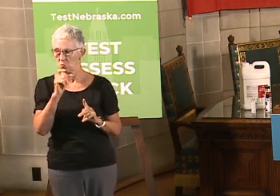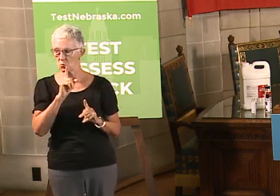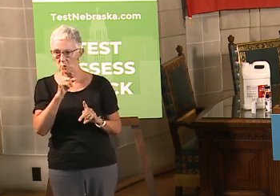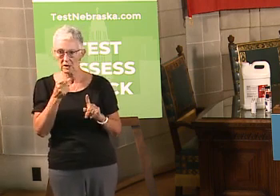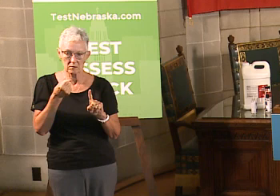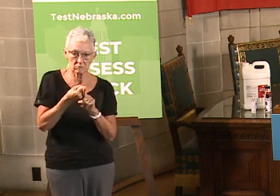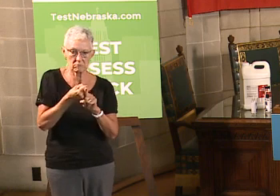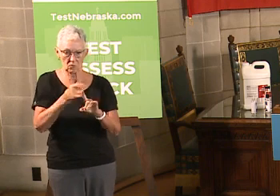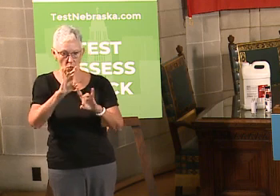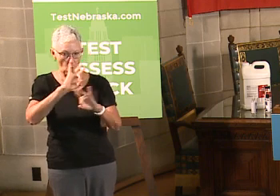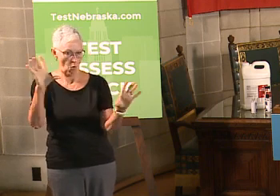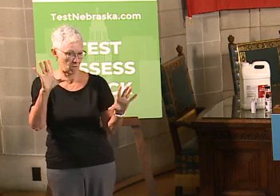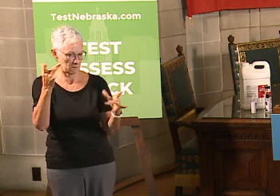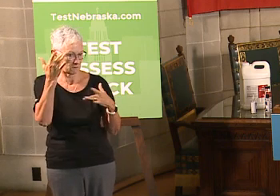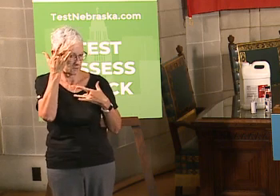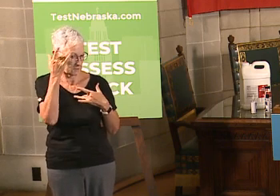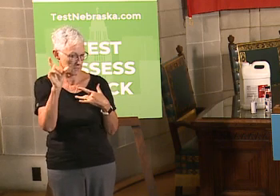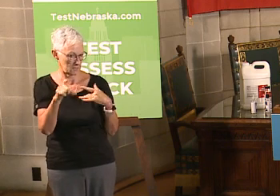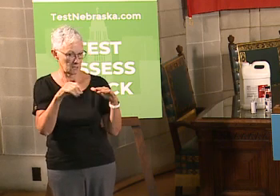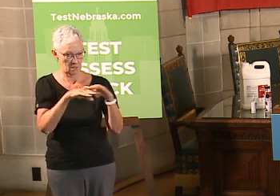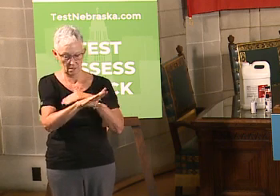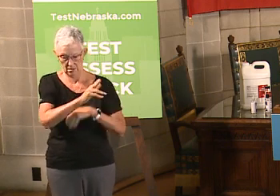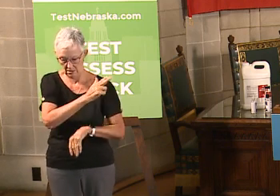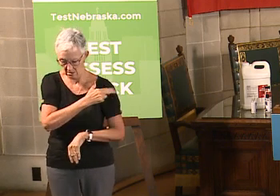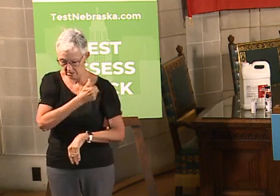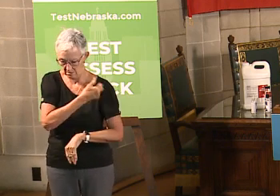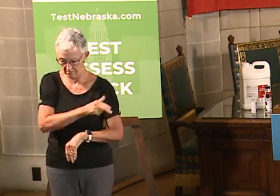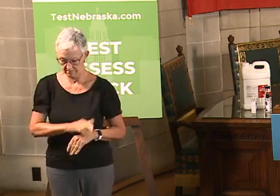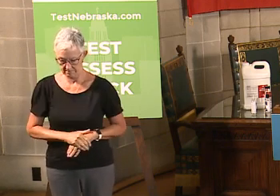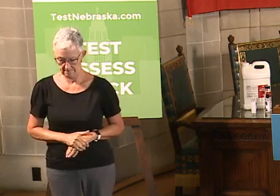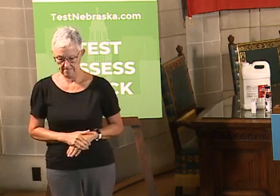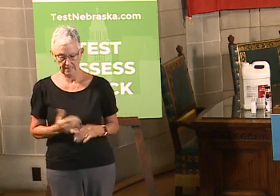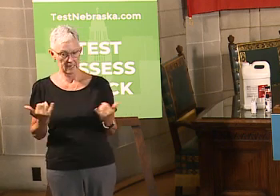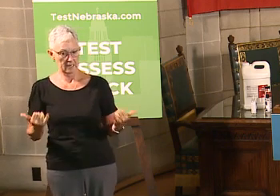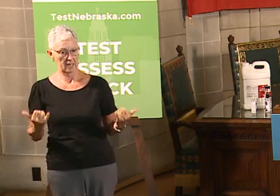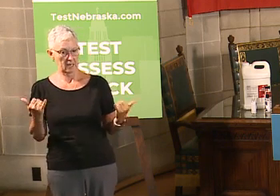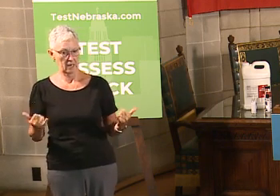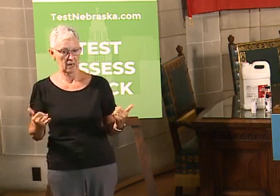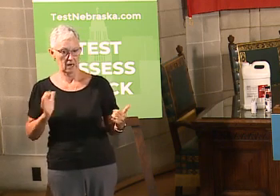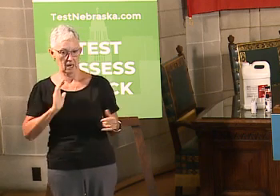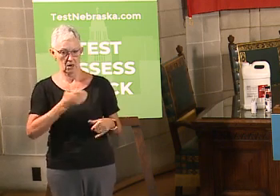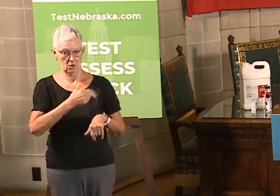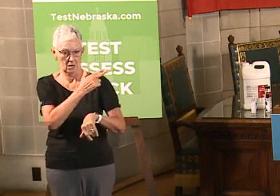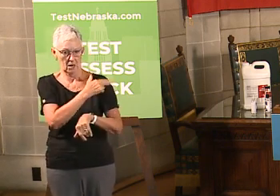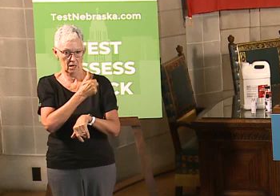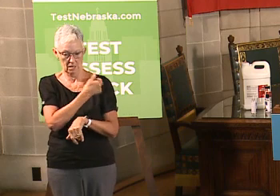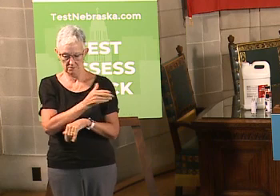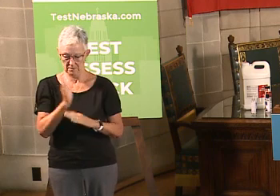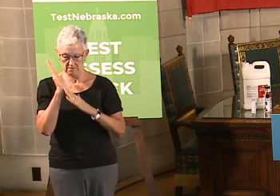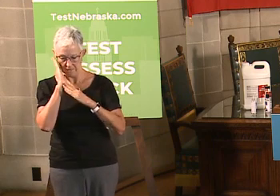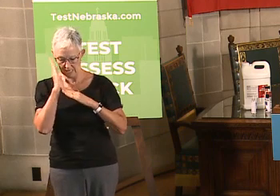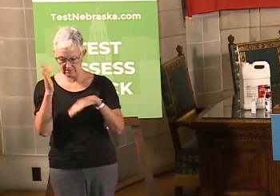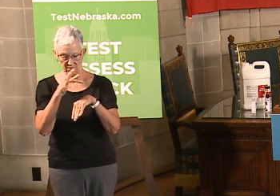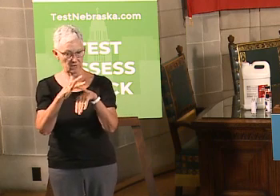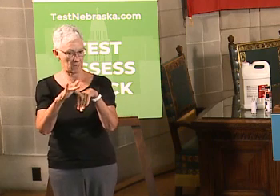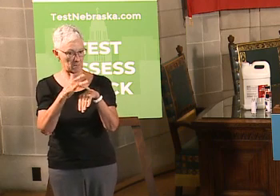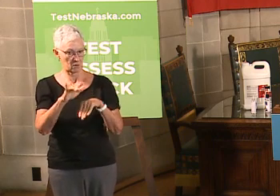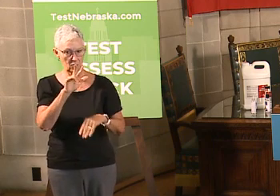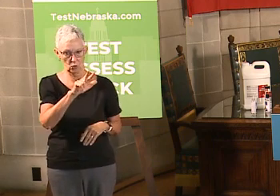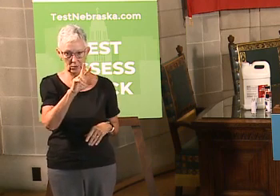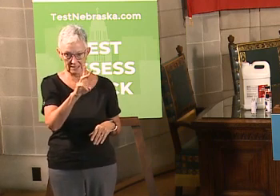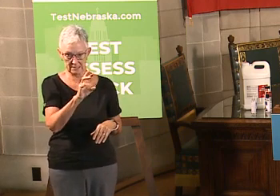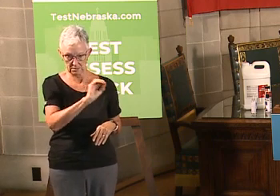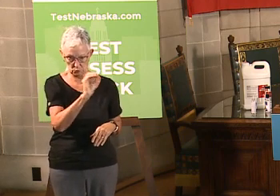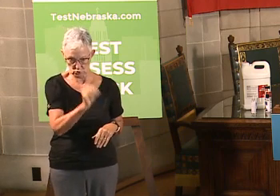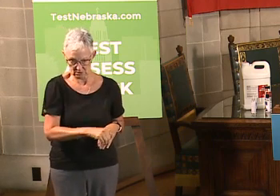anyone who needs it when they need it. And right now, here in the state of Nebraska, we've got our hospital bed availabilities at 36%,